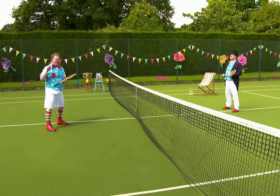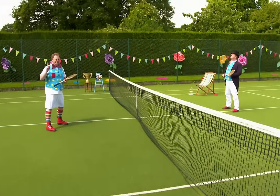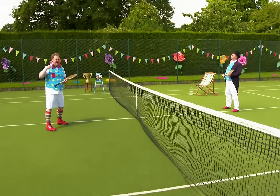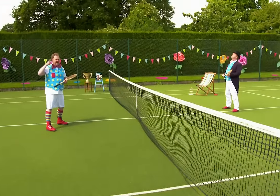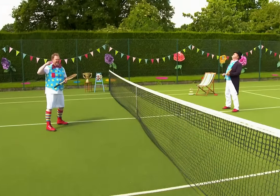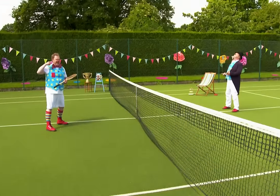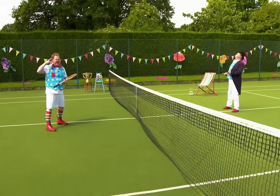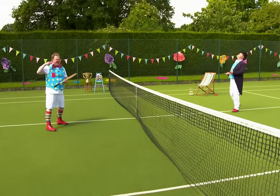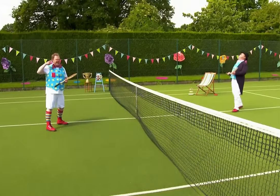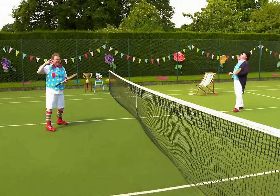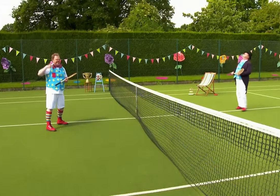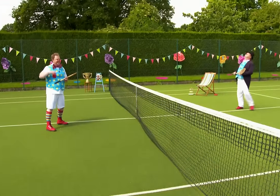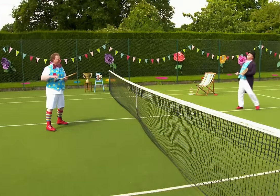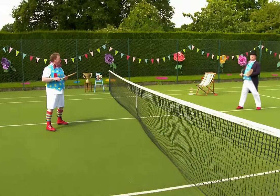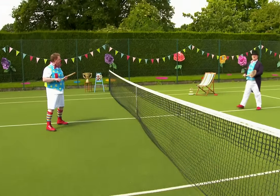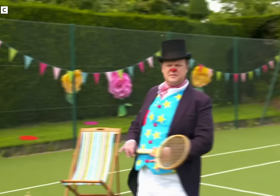What's that noise?